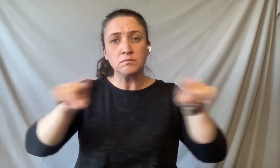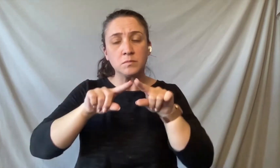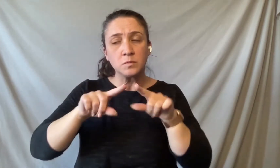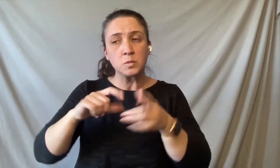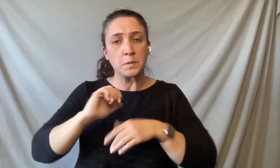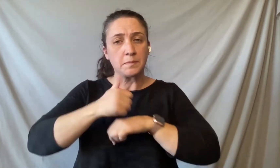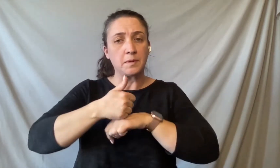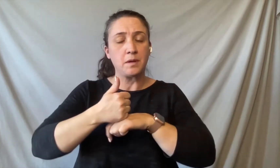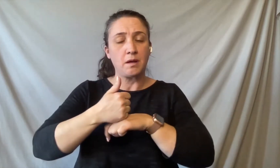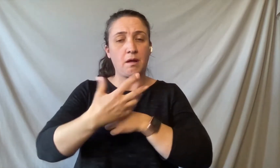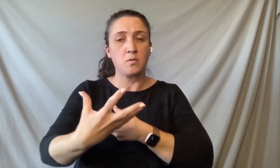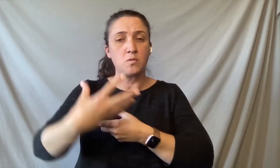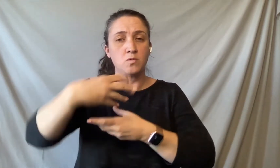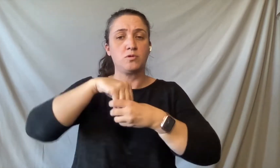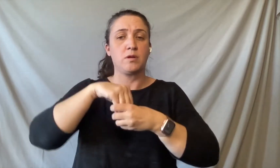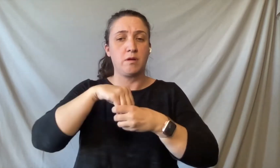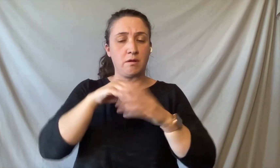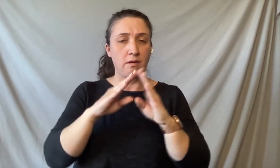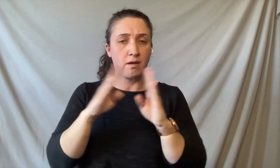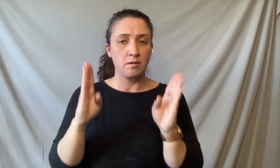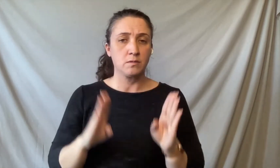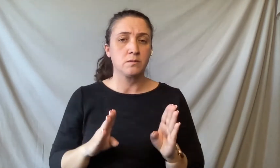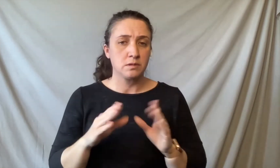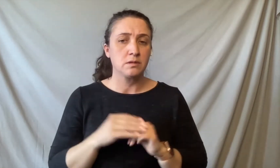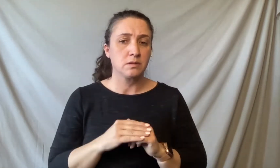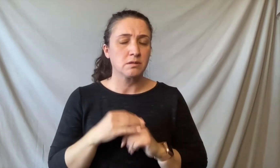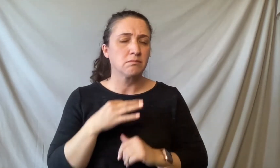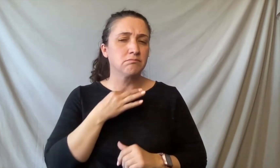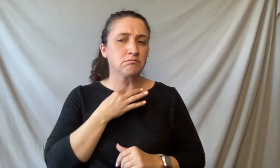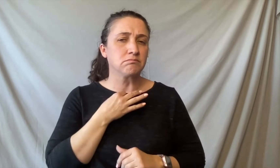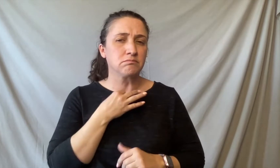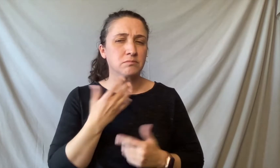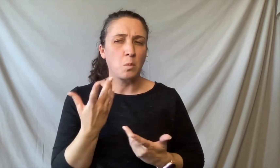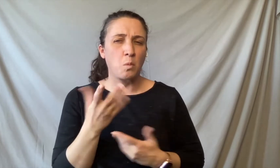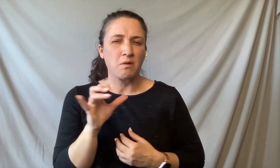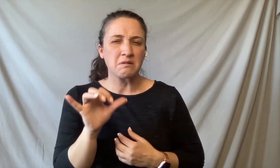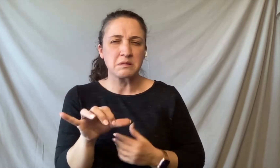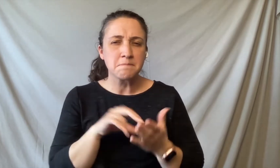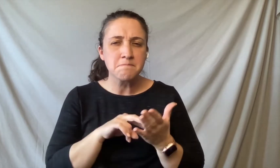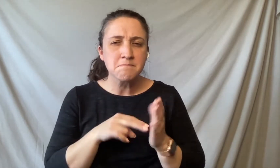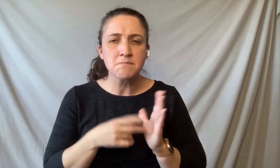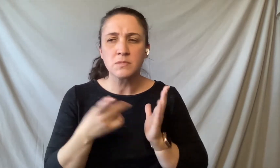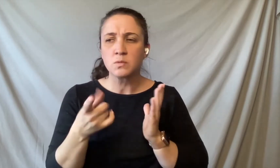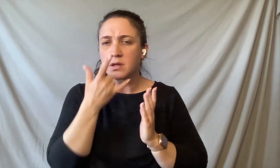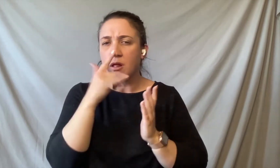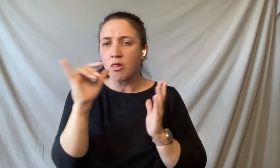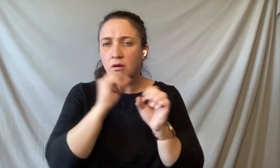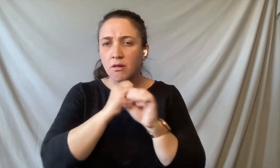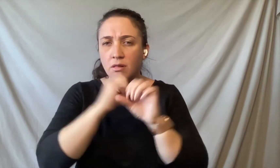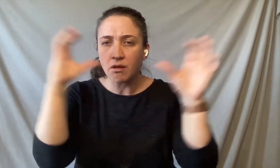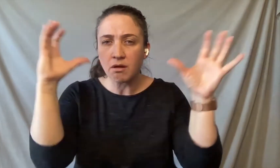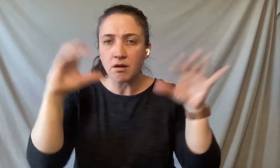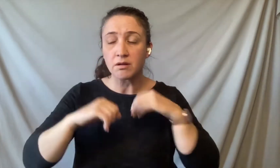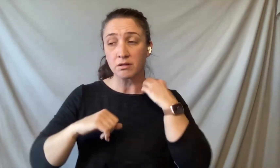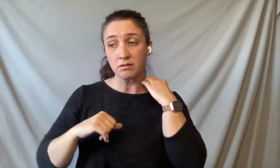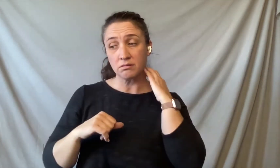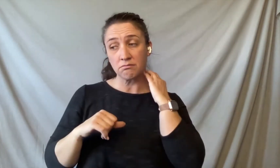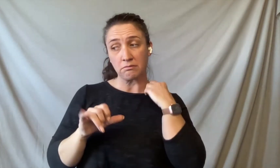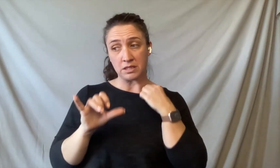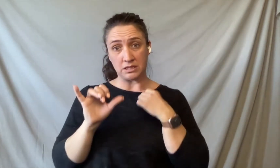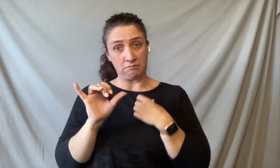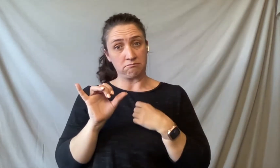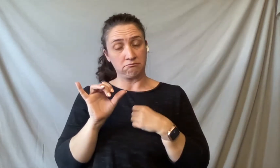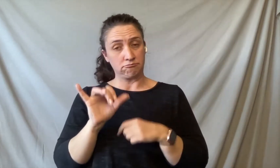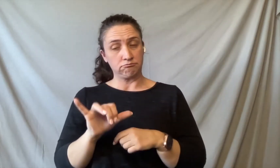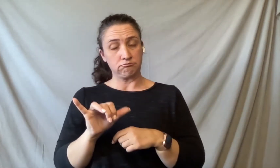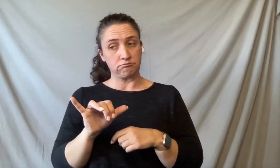I would like to hear a little bit more about what that would look like, and whether that is actually a